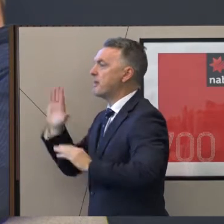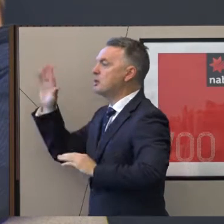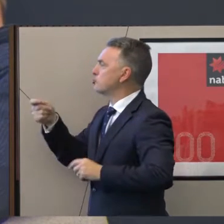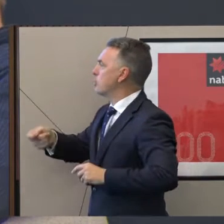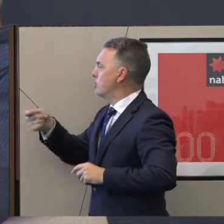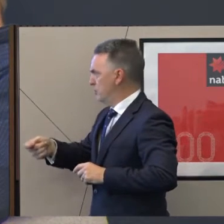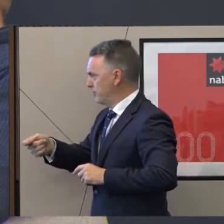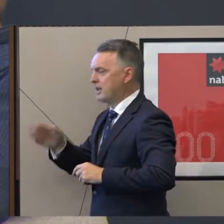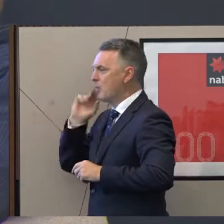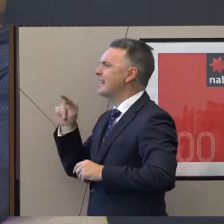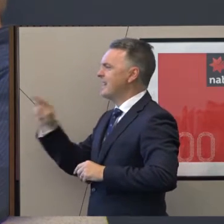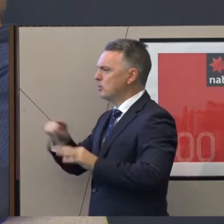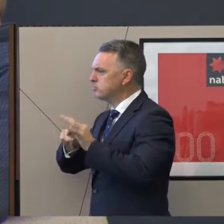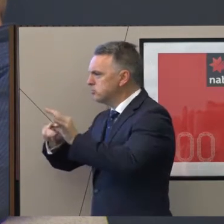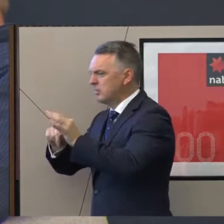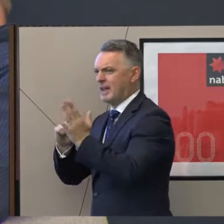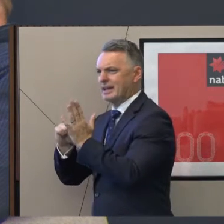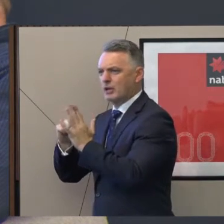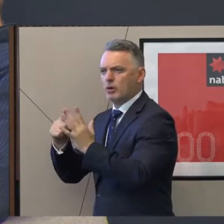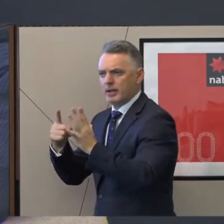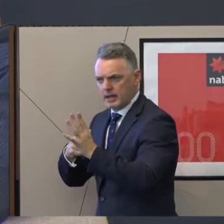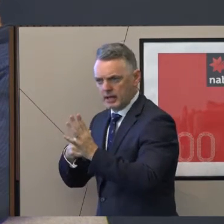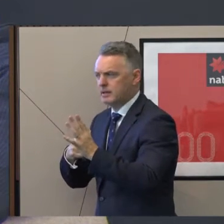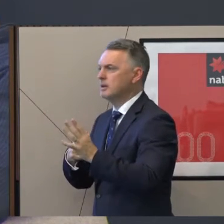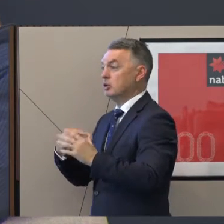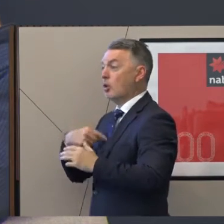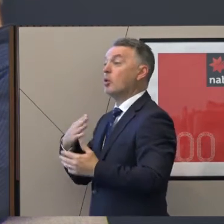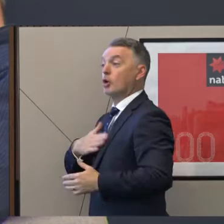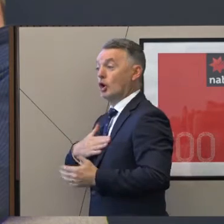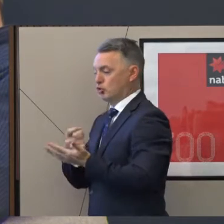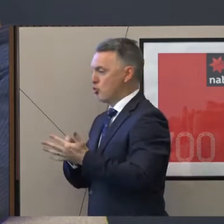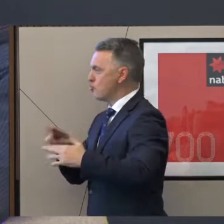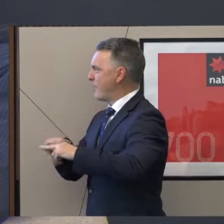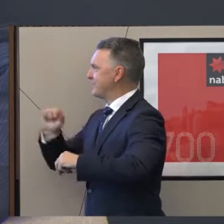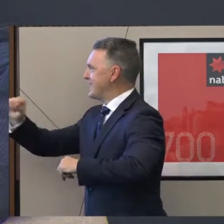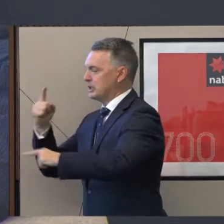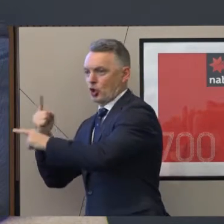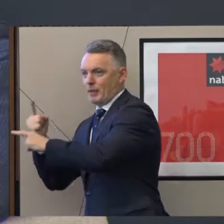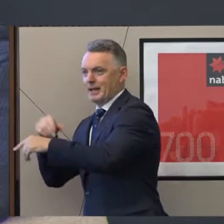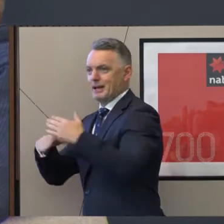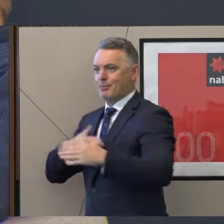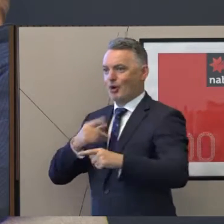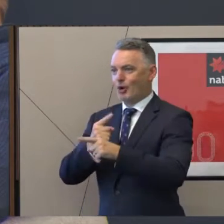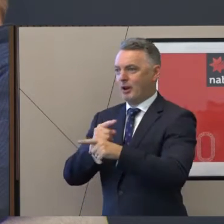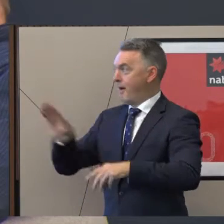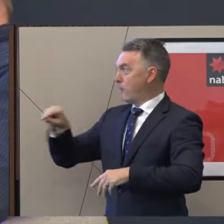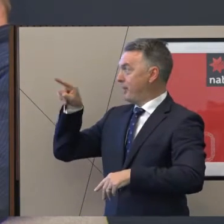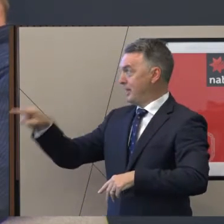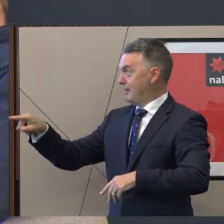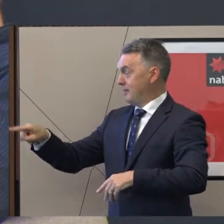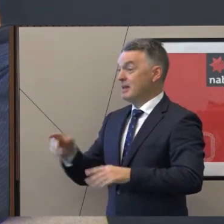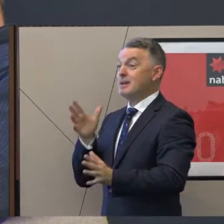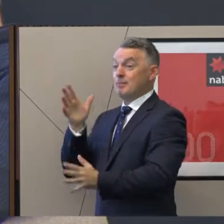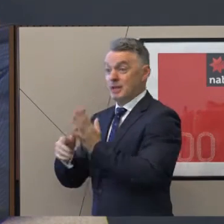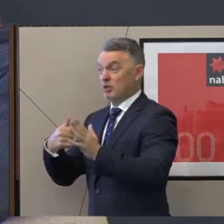some questions about the NDIA, and I would like to reference Ron in my preceding words. Namely, I